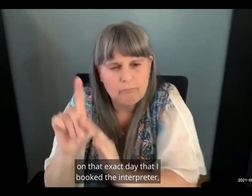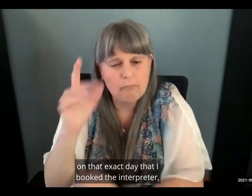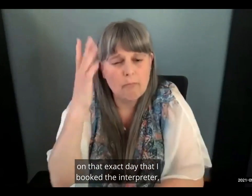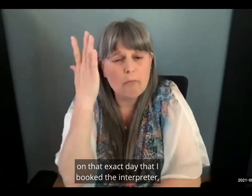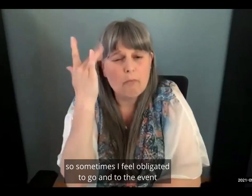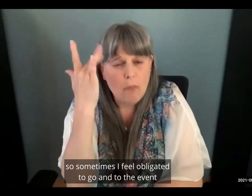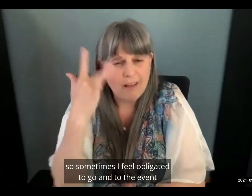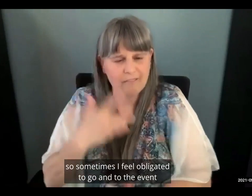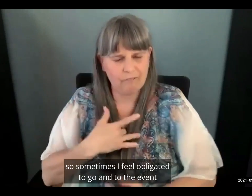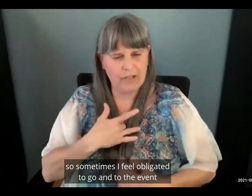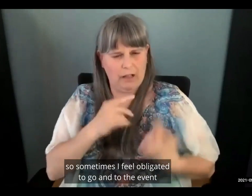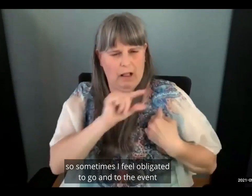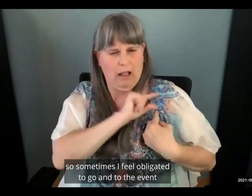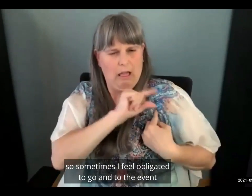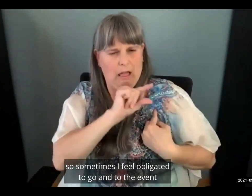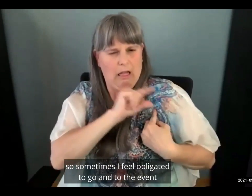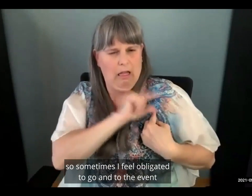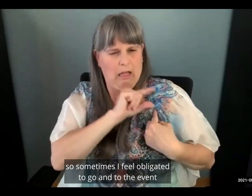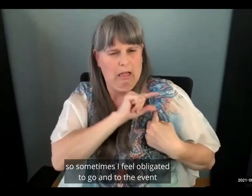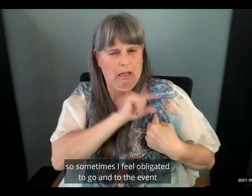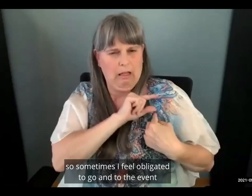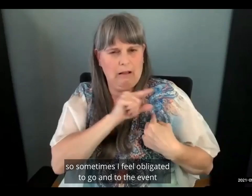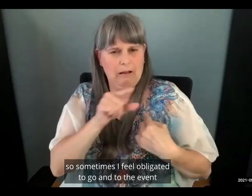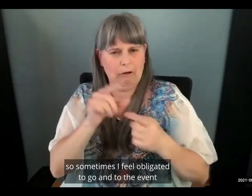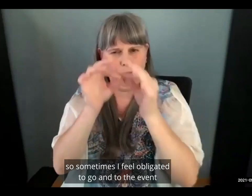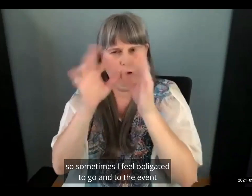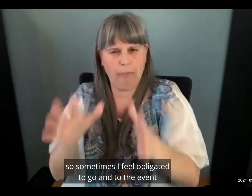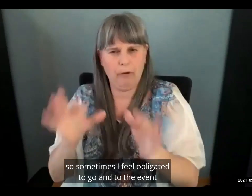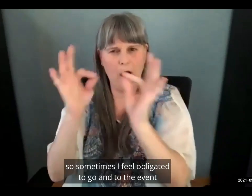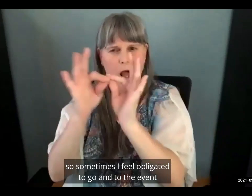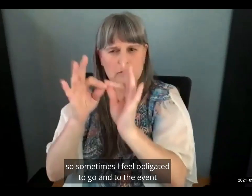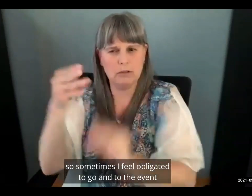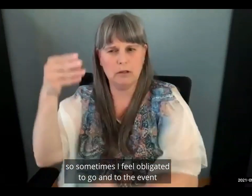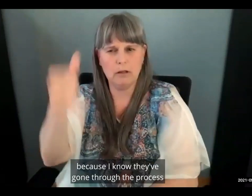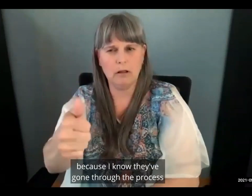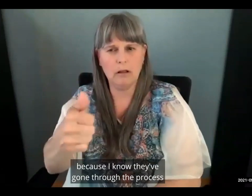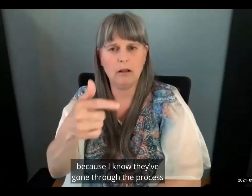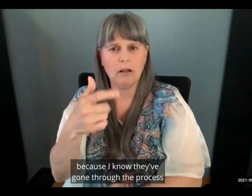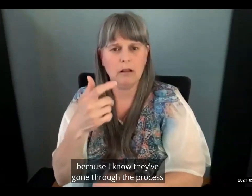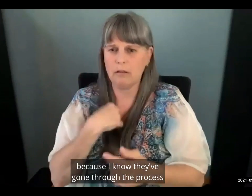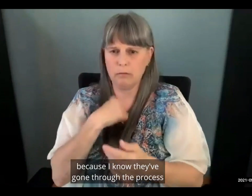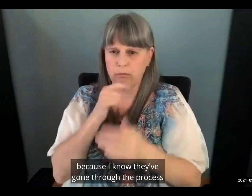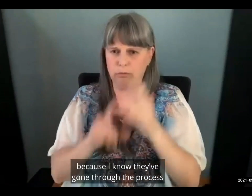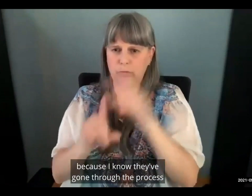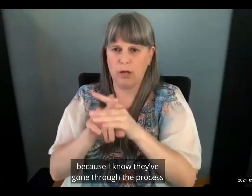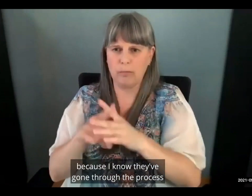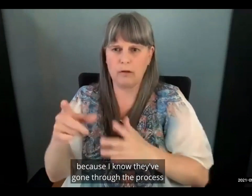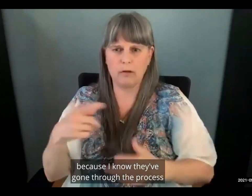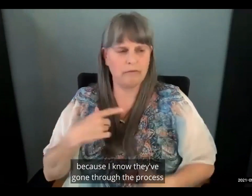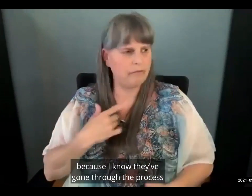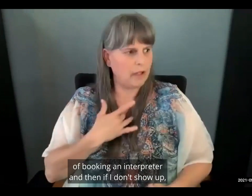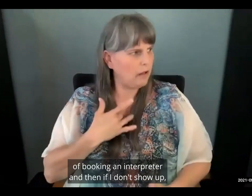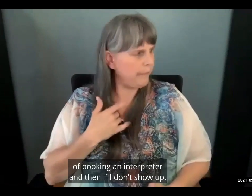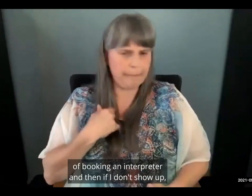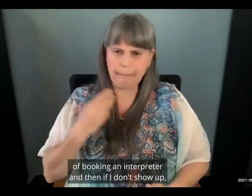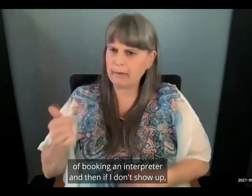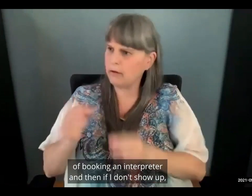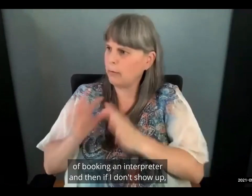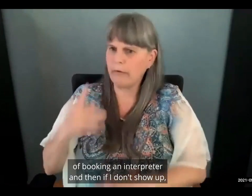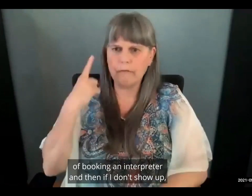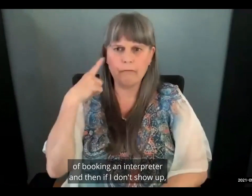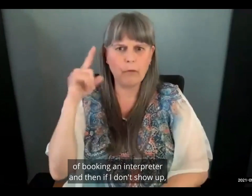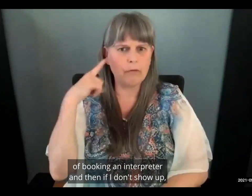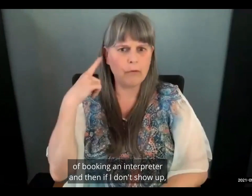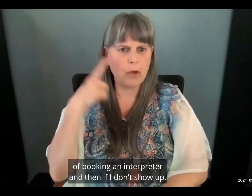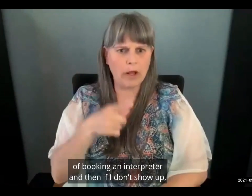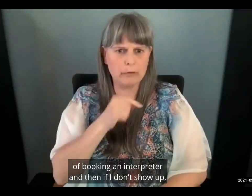booked the interpreter. So sometimes I feel obligated to go and to the event because I know they've gone through the process of booking an